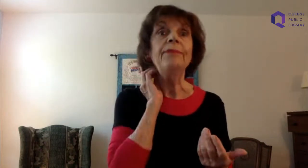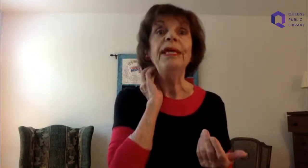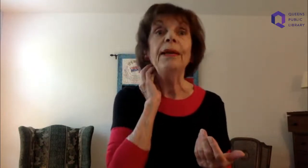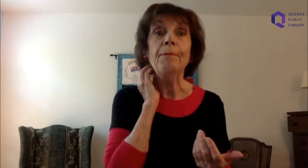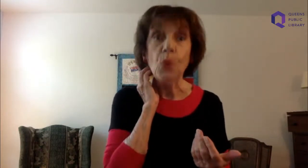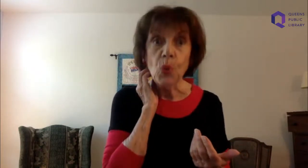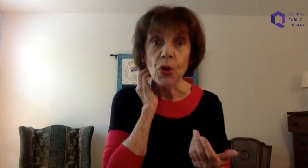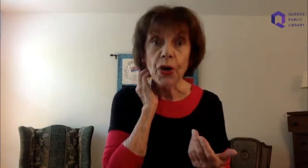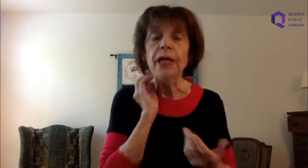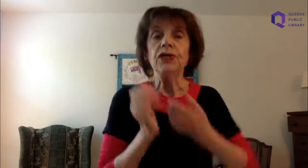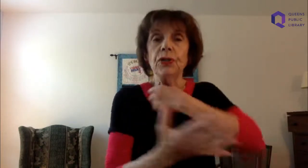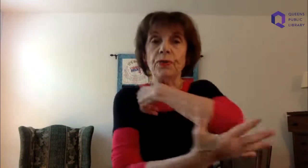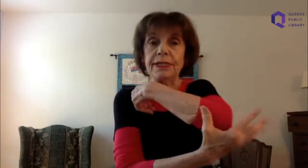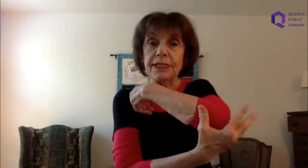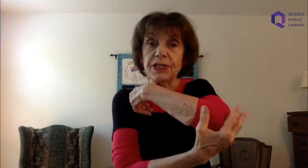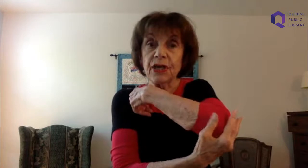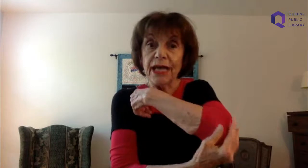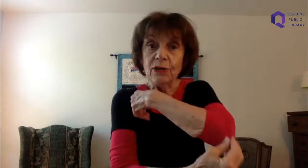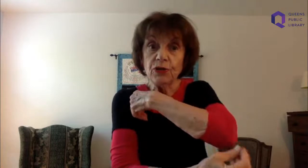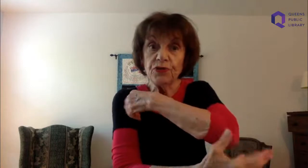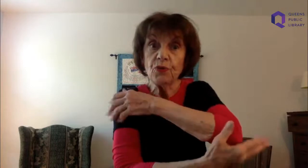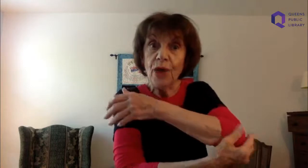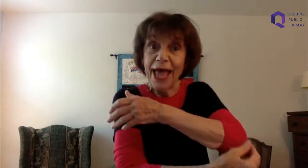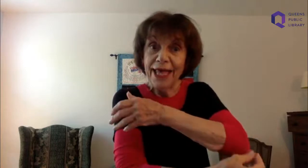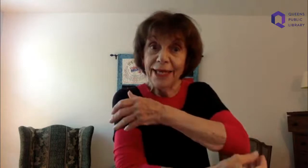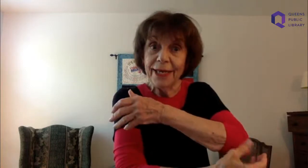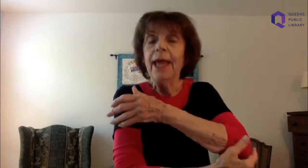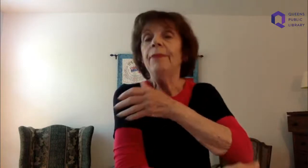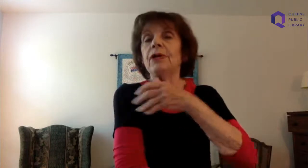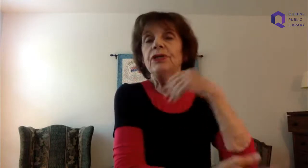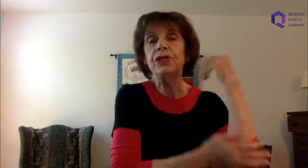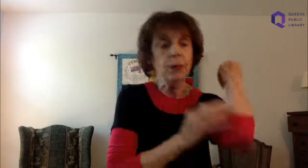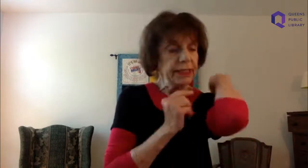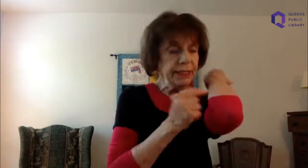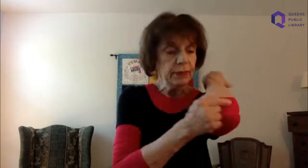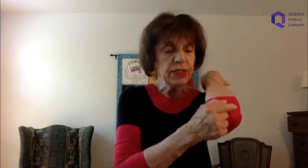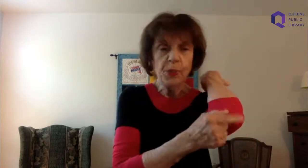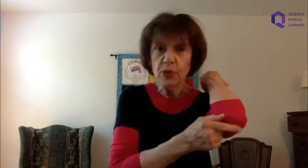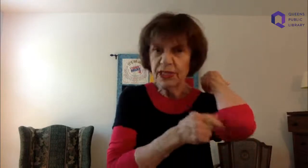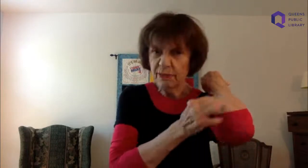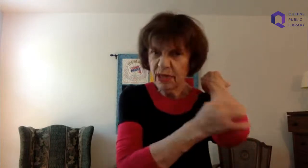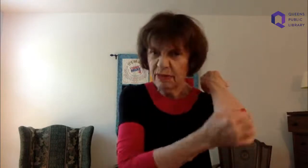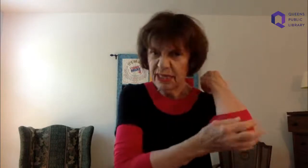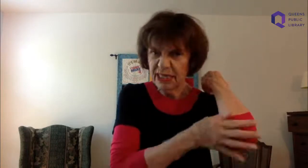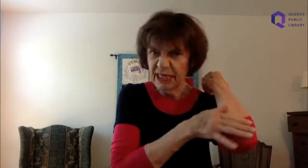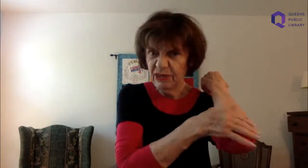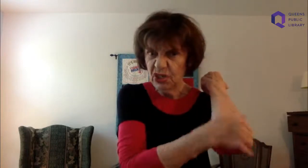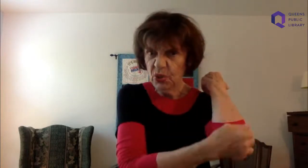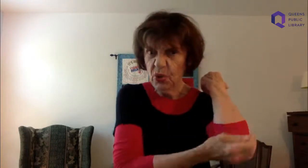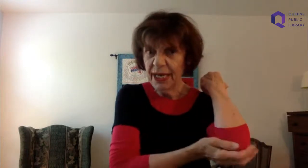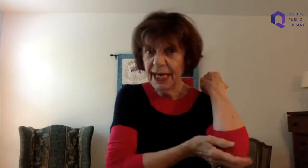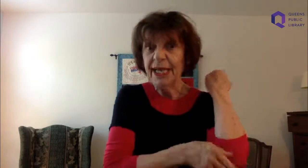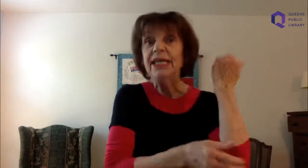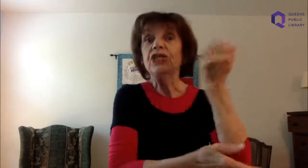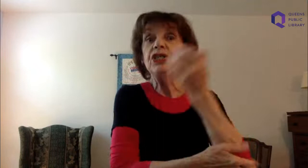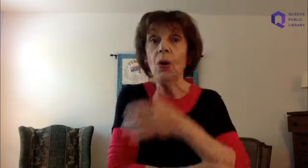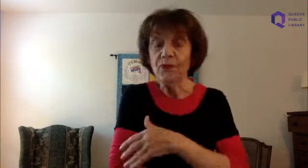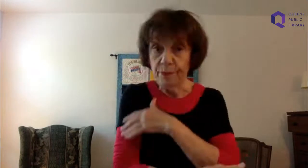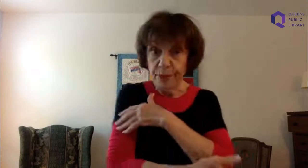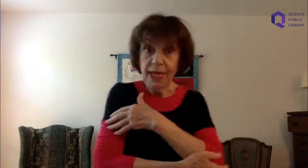meaning poor. So this is the sign I use for ragged because, you know, when someone's poor, sometimes their sleeves are torn. So for me,